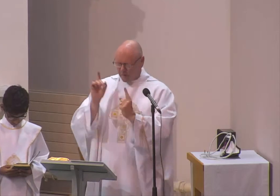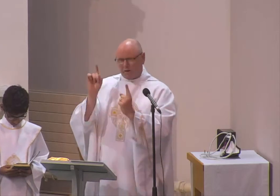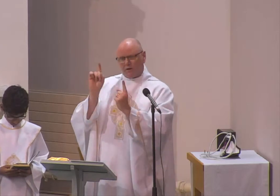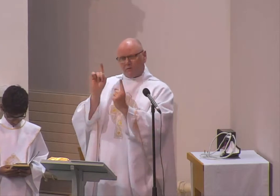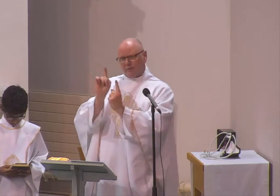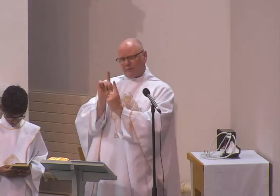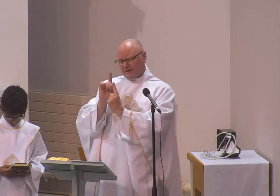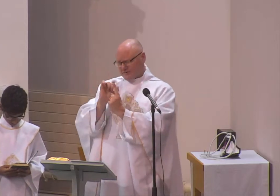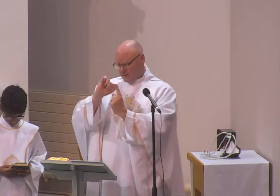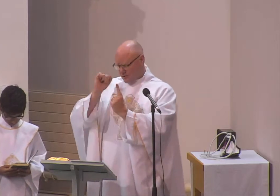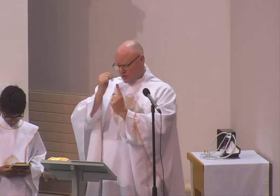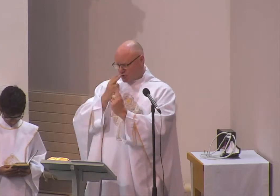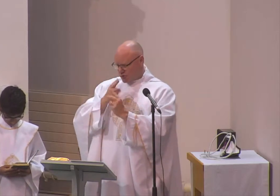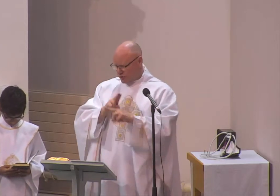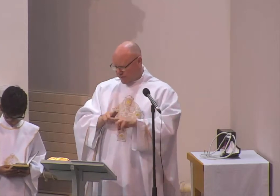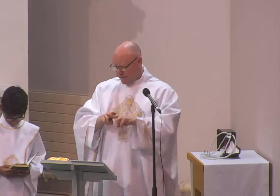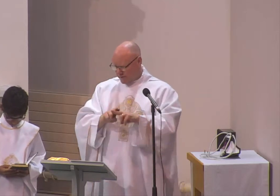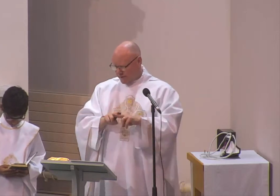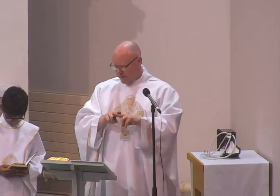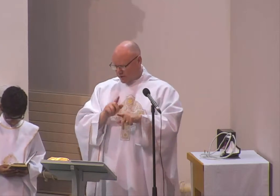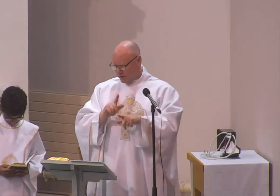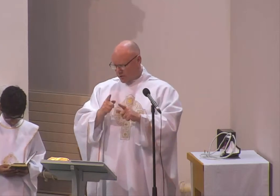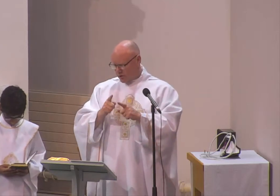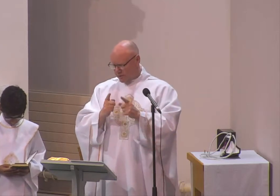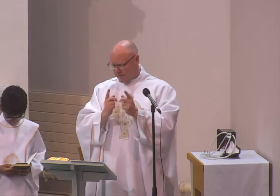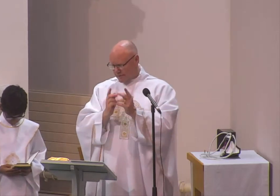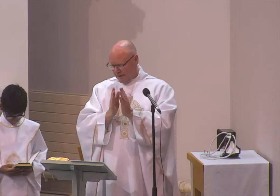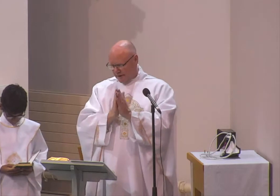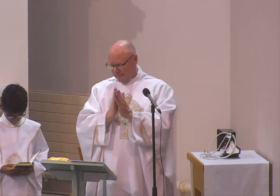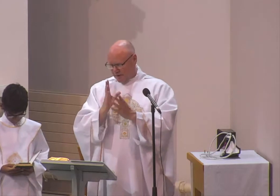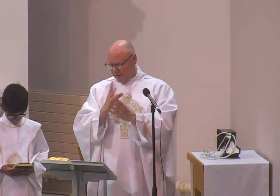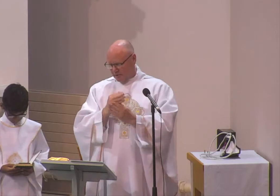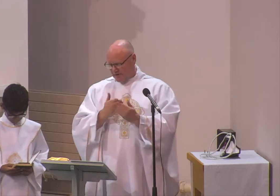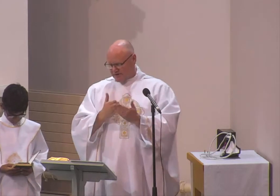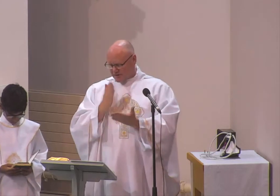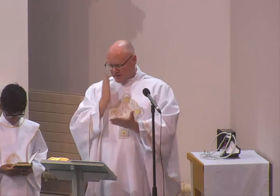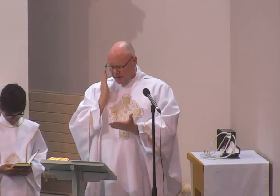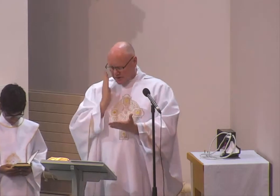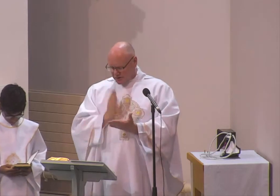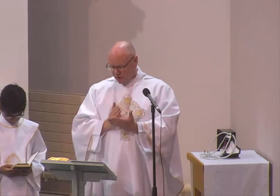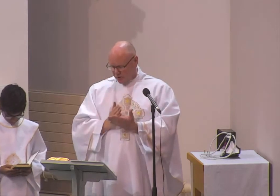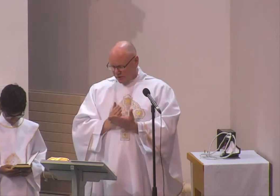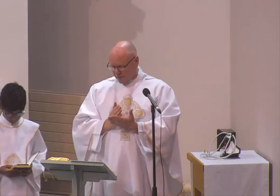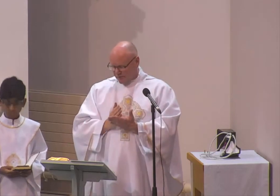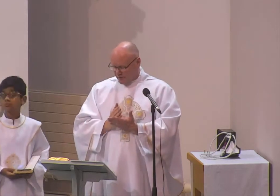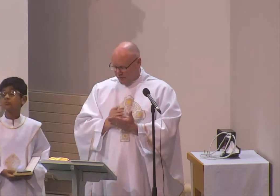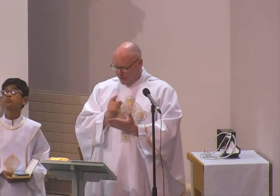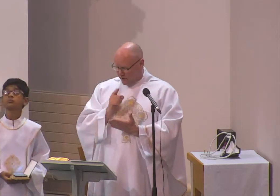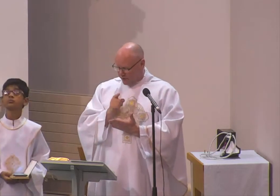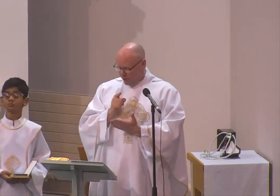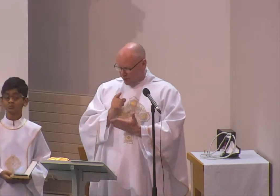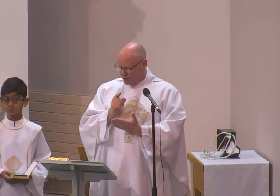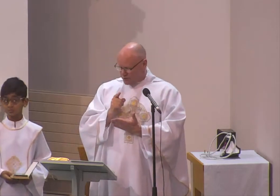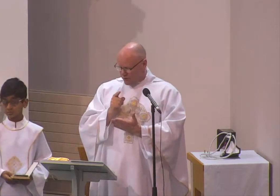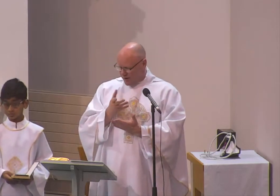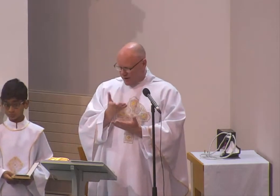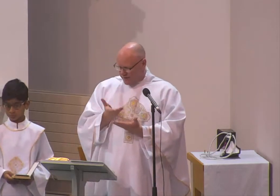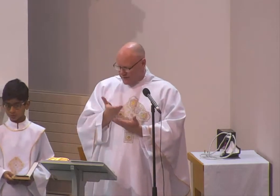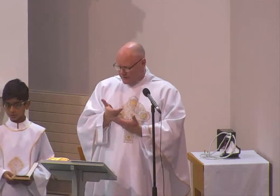Be present to your family, O Lord, we pray, and graciously ensure that those you have endowed